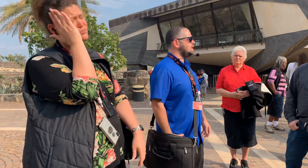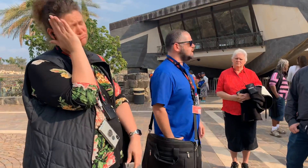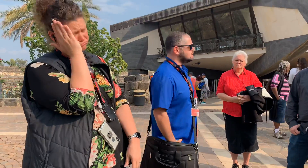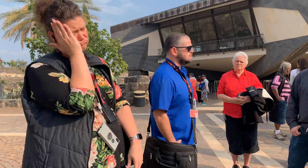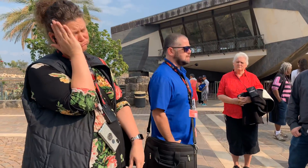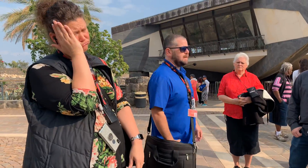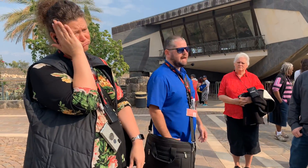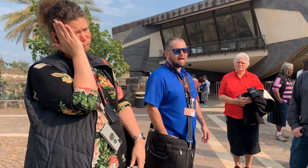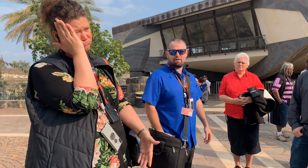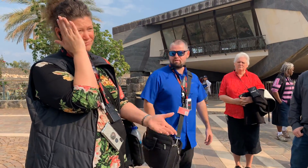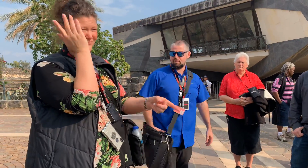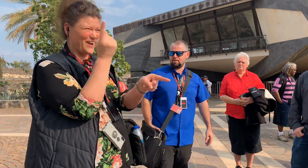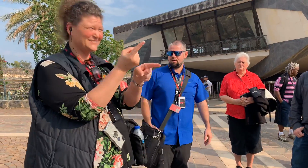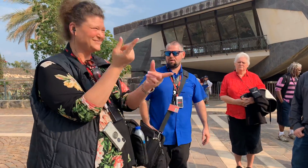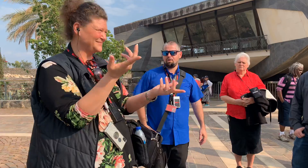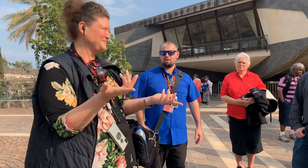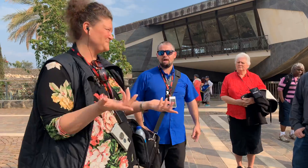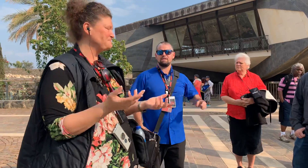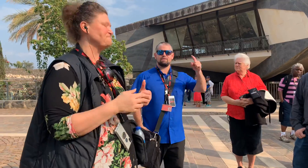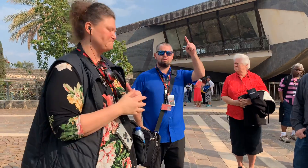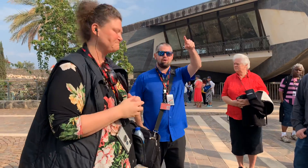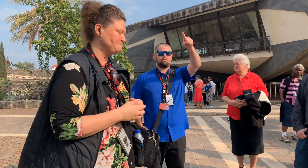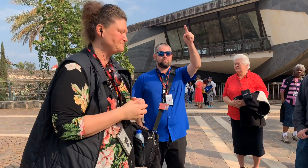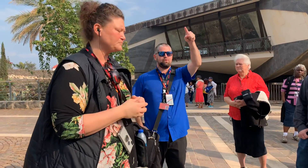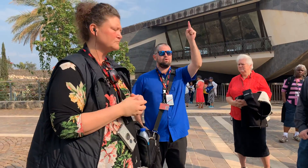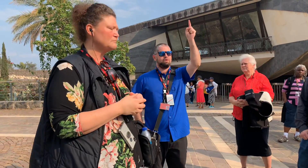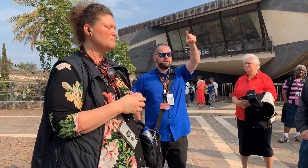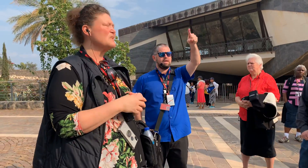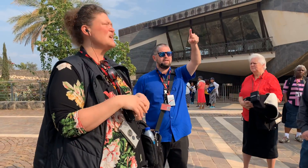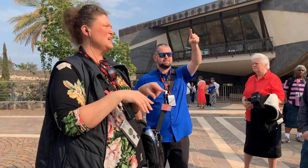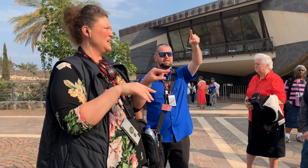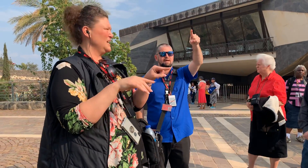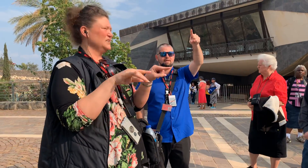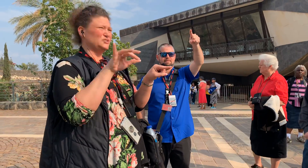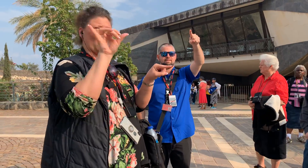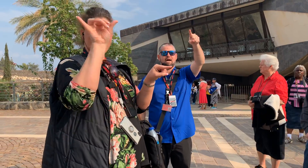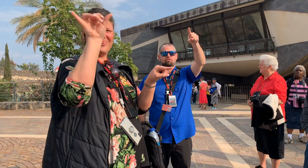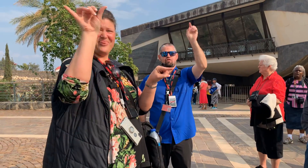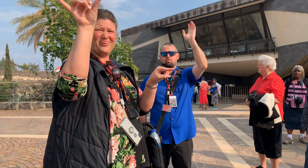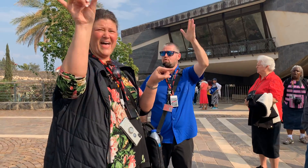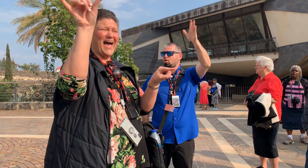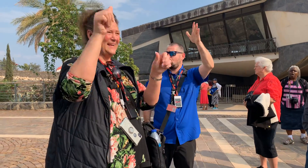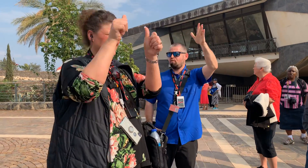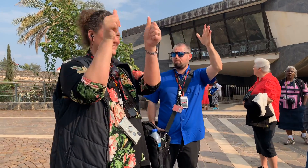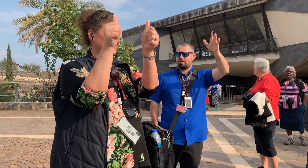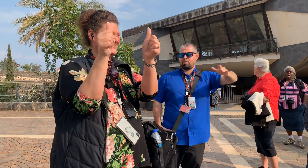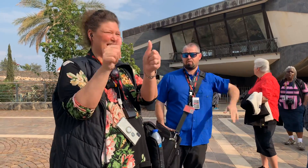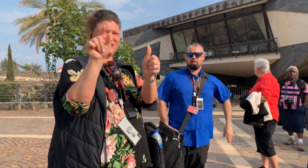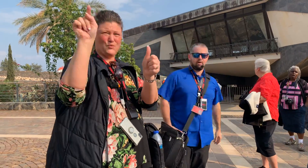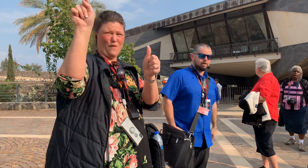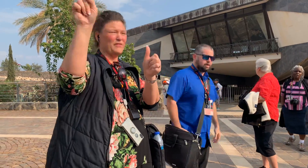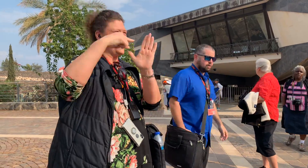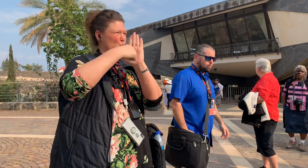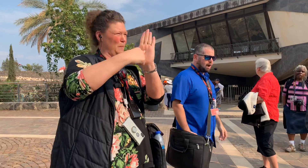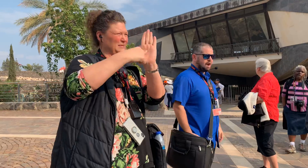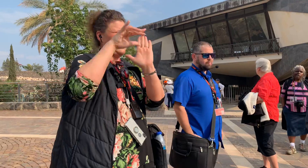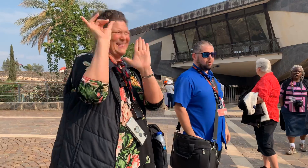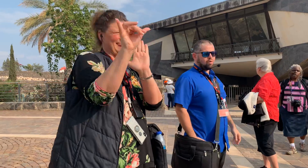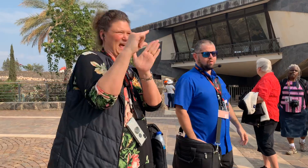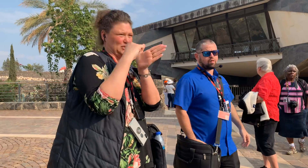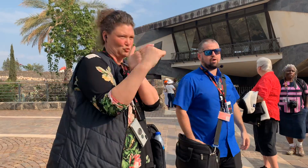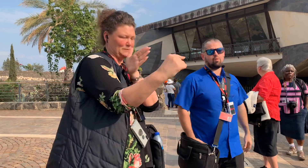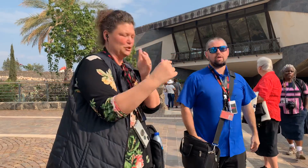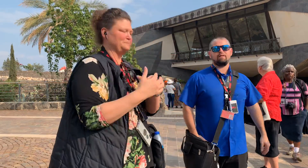lay his head. Okay, so therefore that is the statue over there.